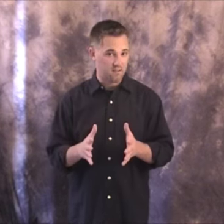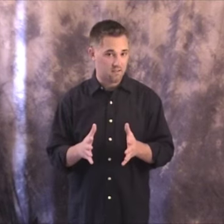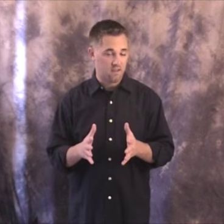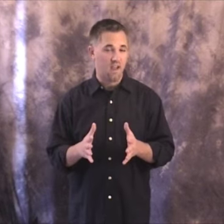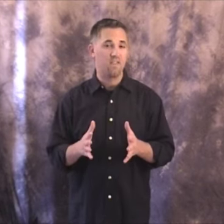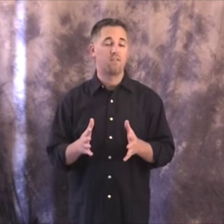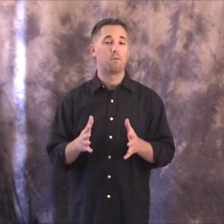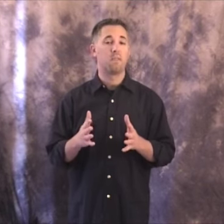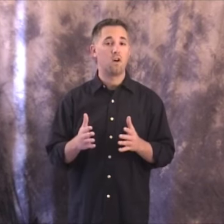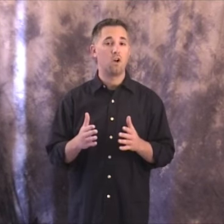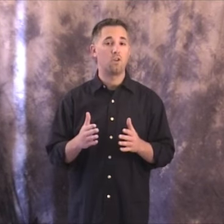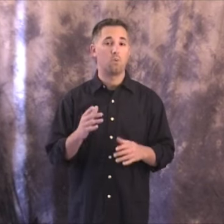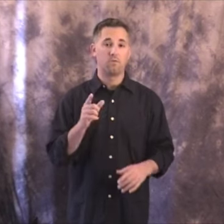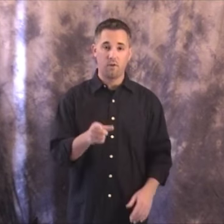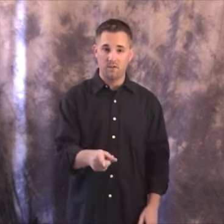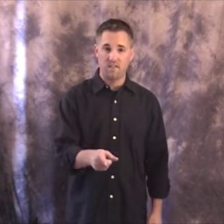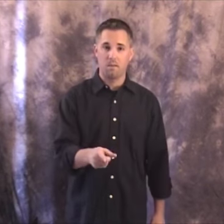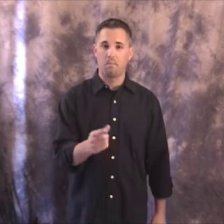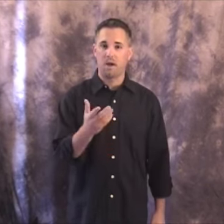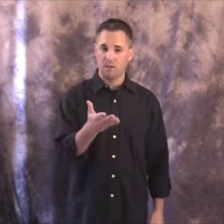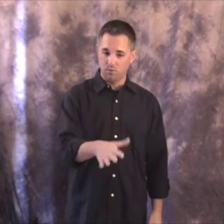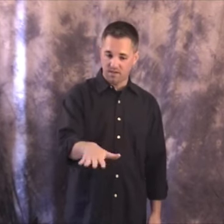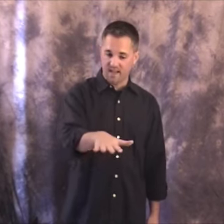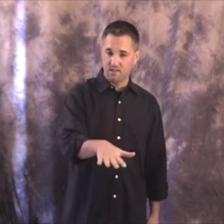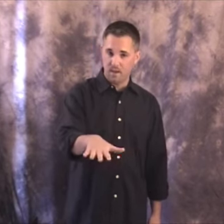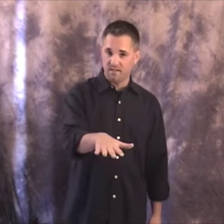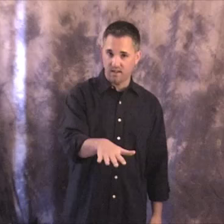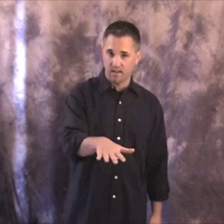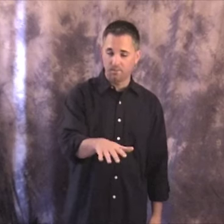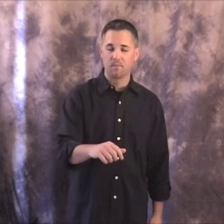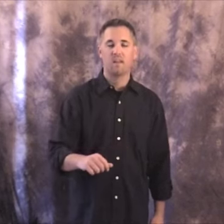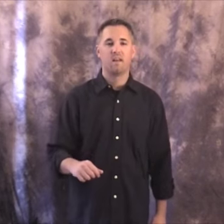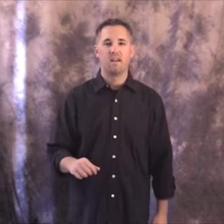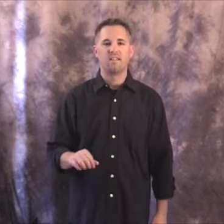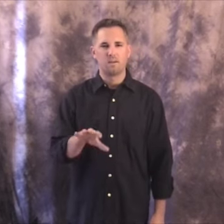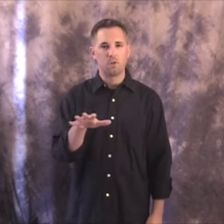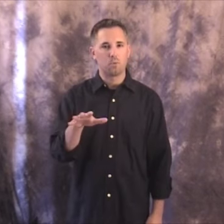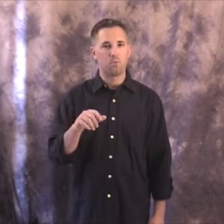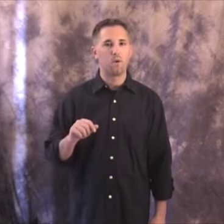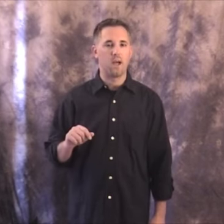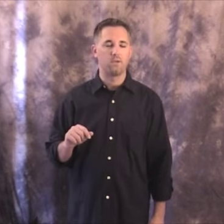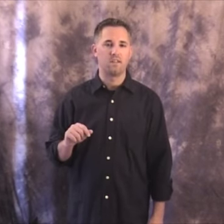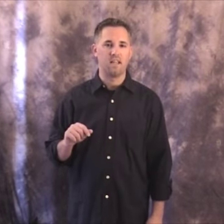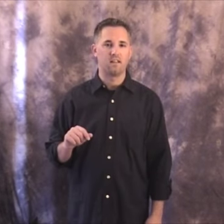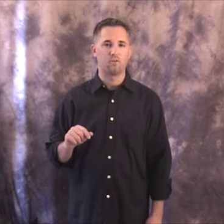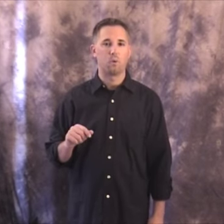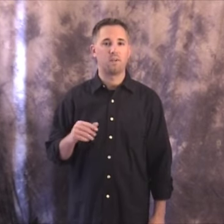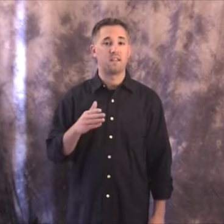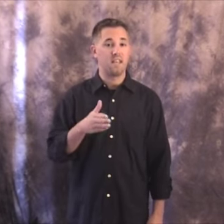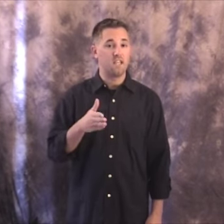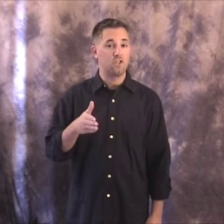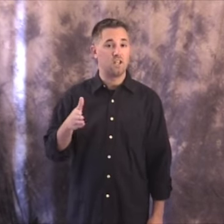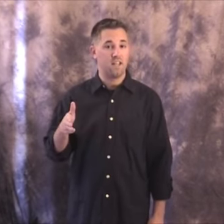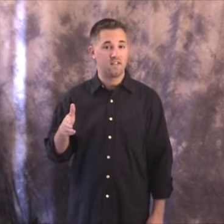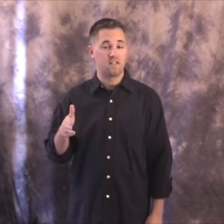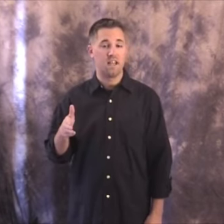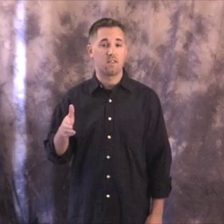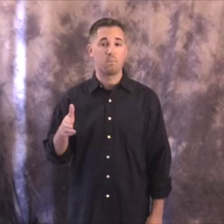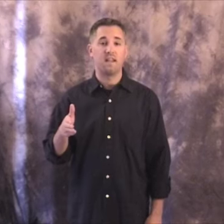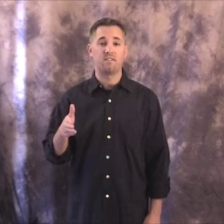space, and then from then on you refer to them by using that space again. It's similar to pronouns in English, where we say he, she, and it to take the place